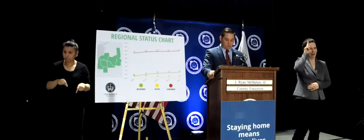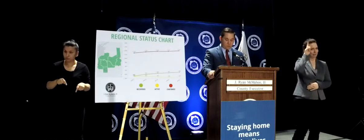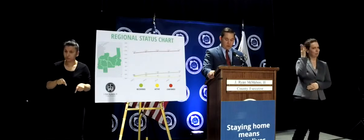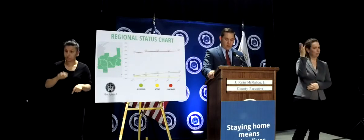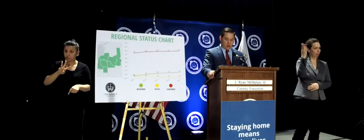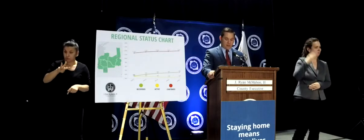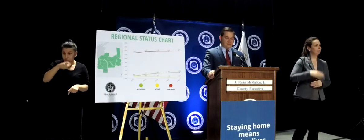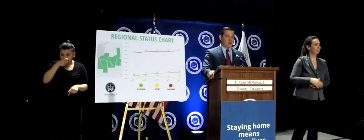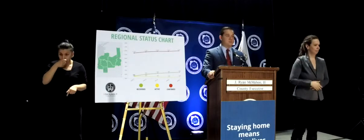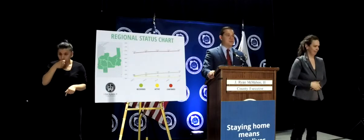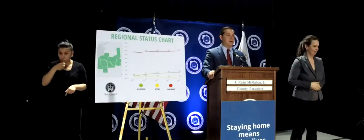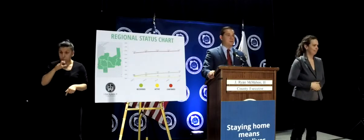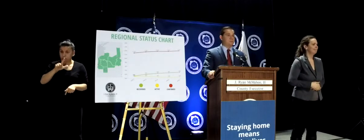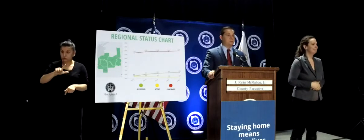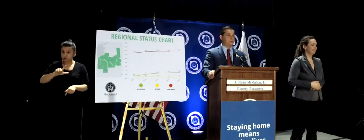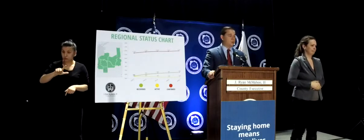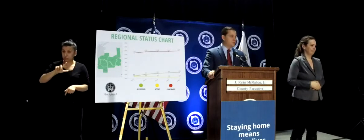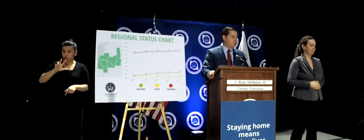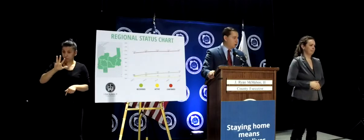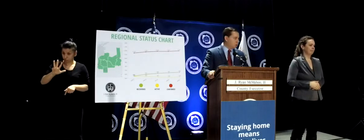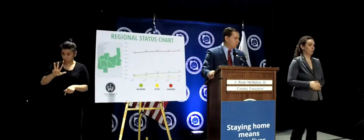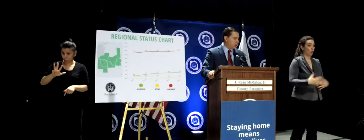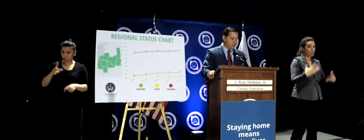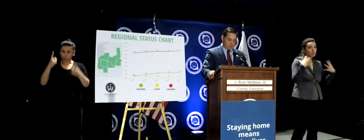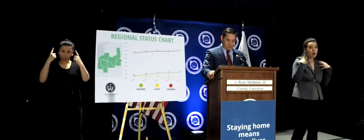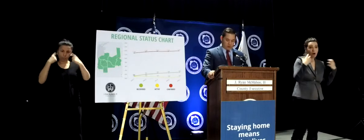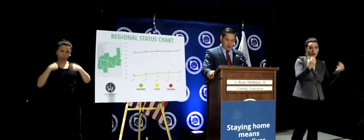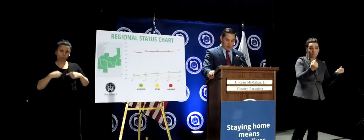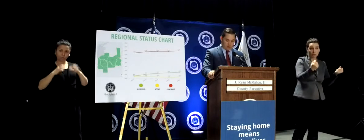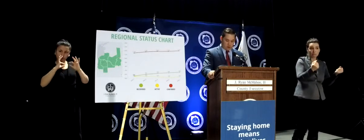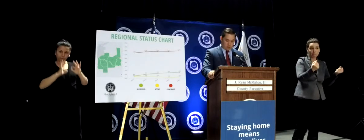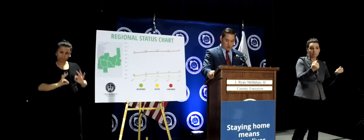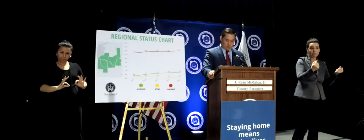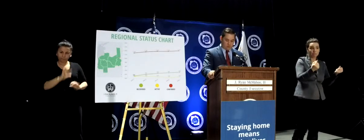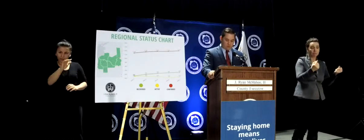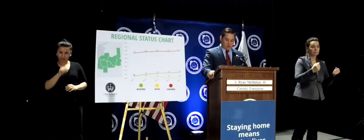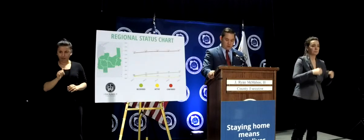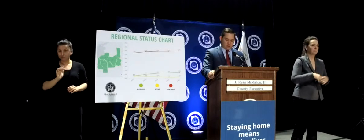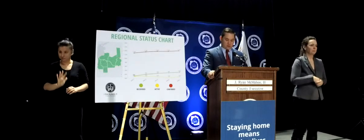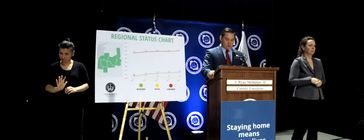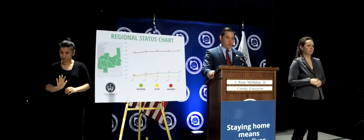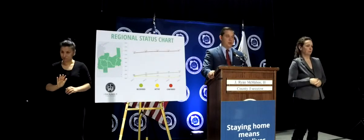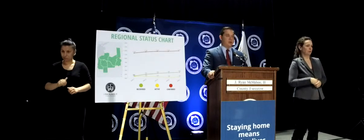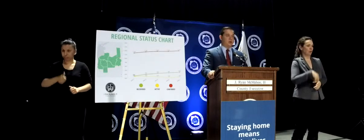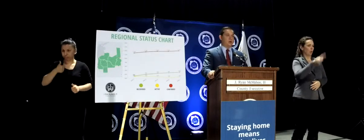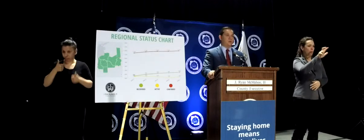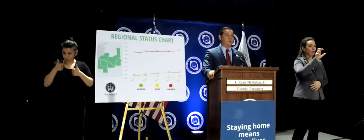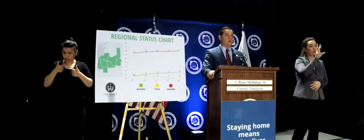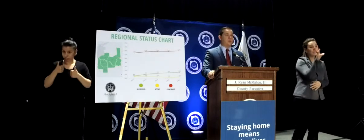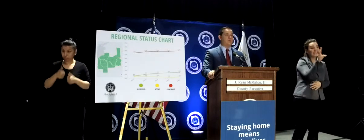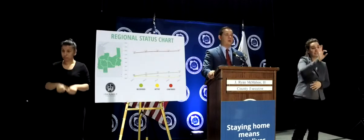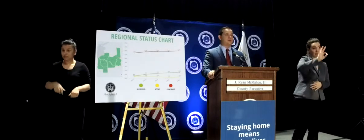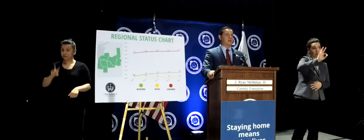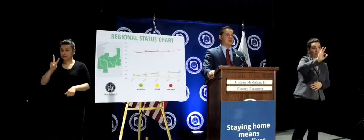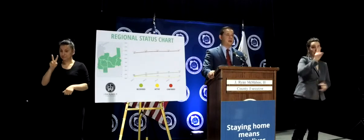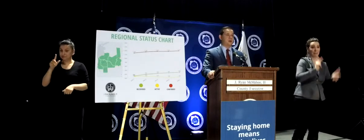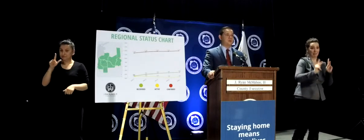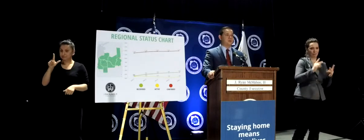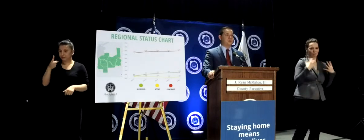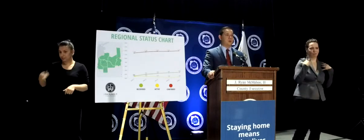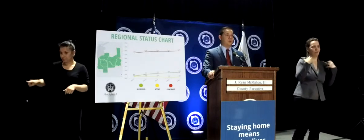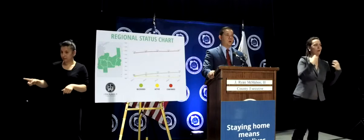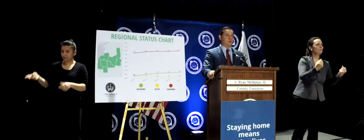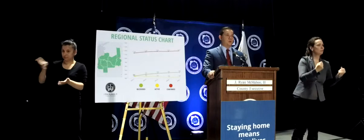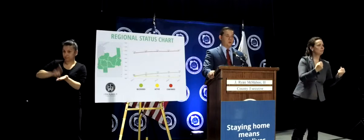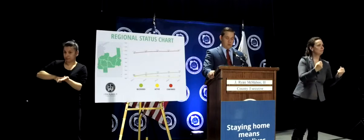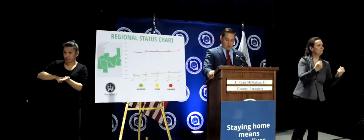recovered. That's up 7. So if you look at our curve, that's the green curve. We've always said that curve